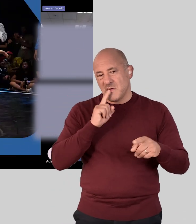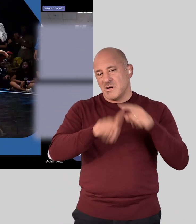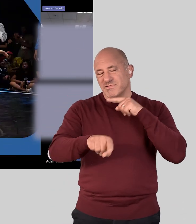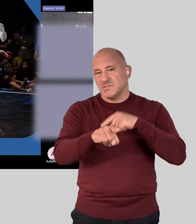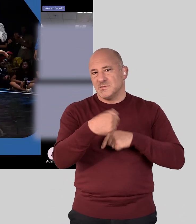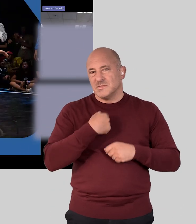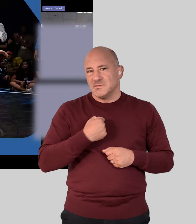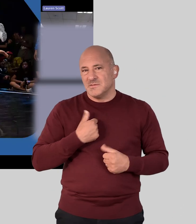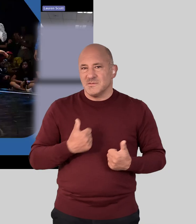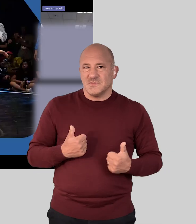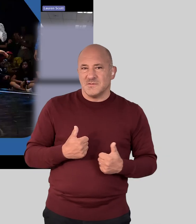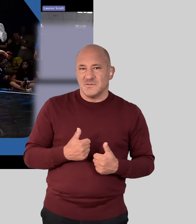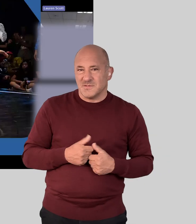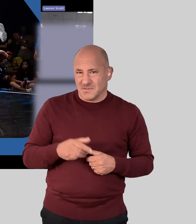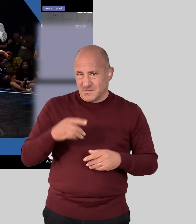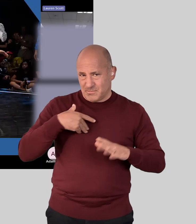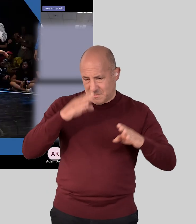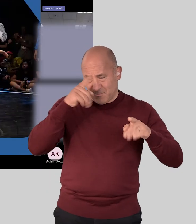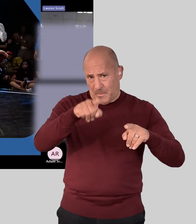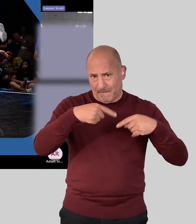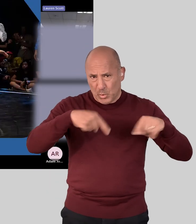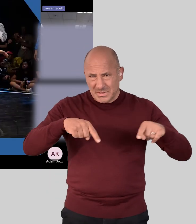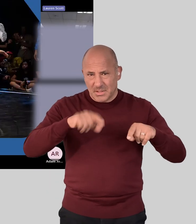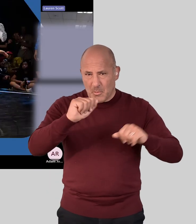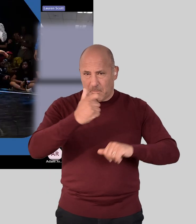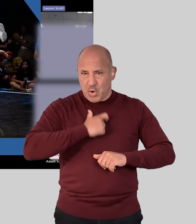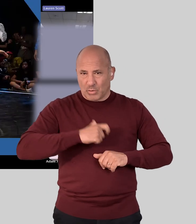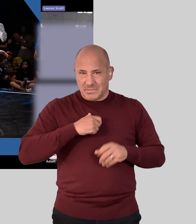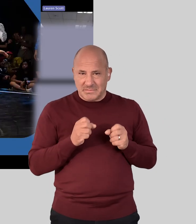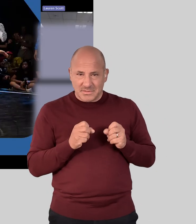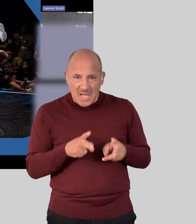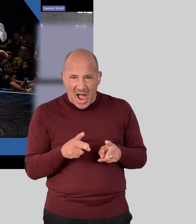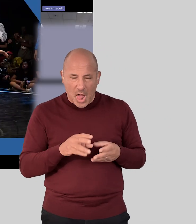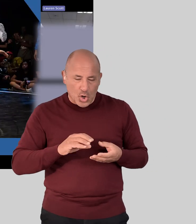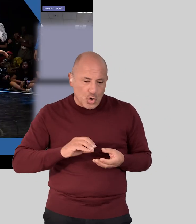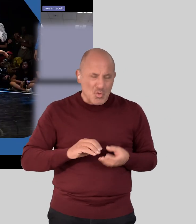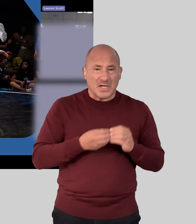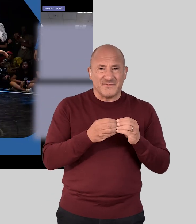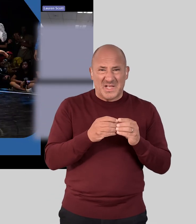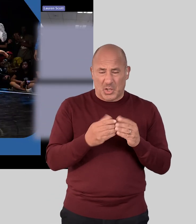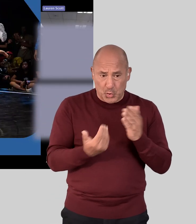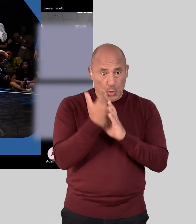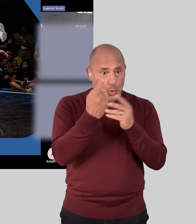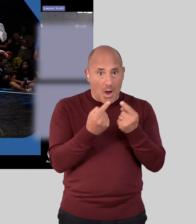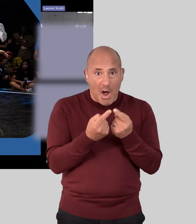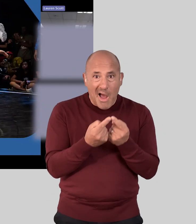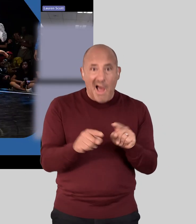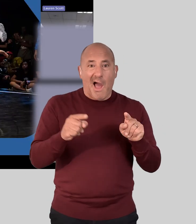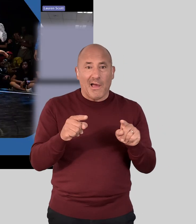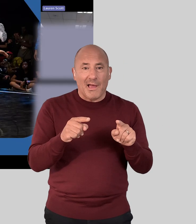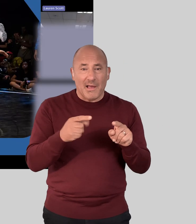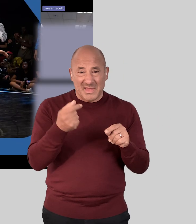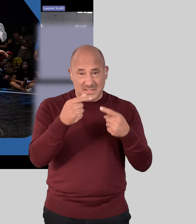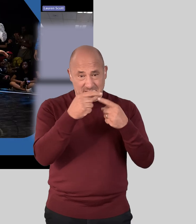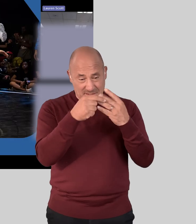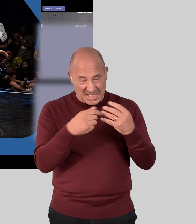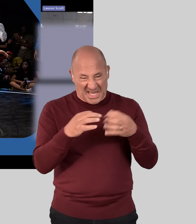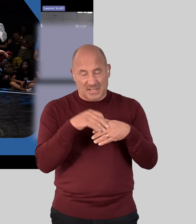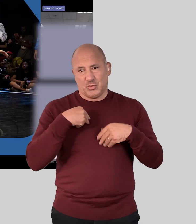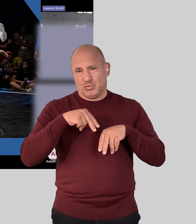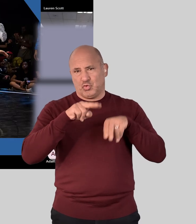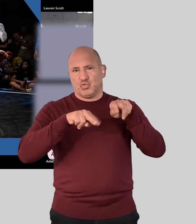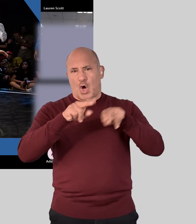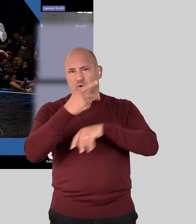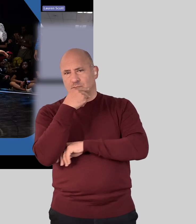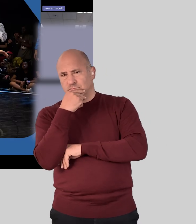trying to one up your opponent. There's a focus on music, your personal style, creativity, and